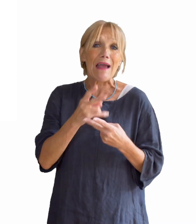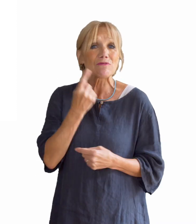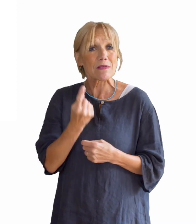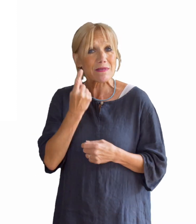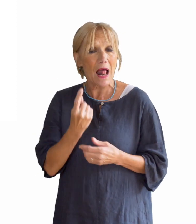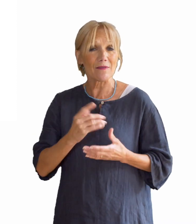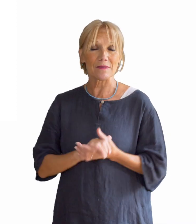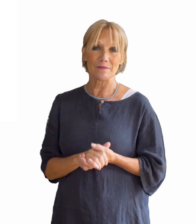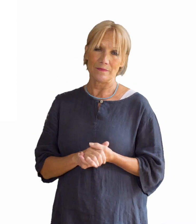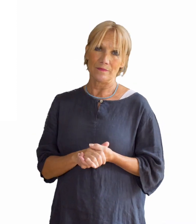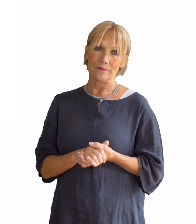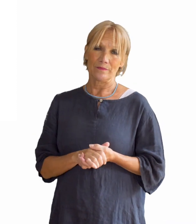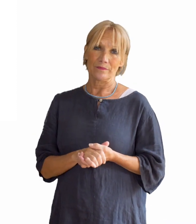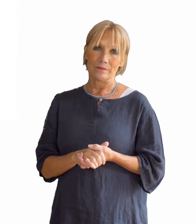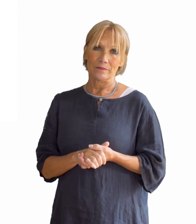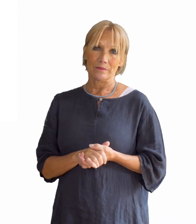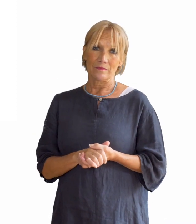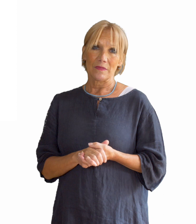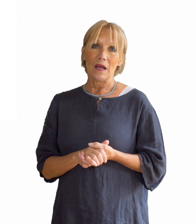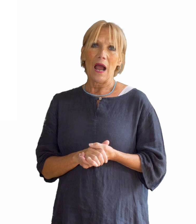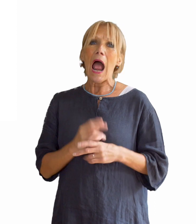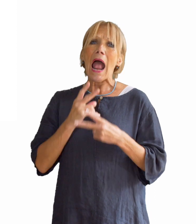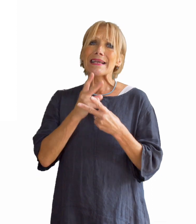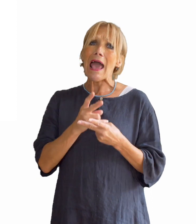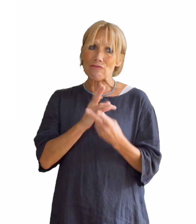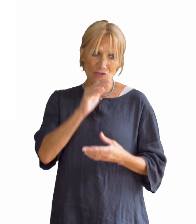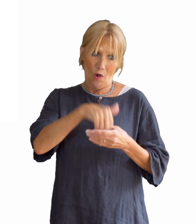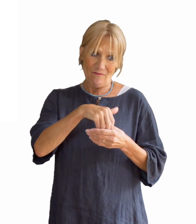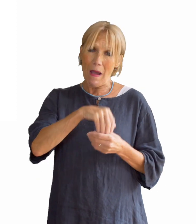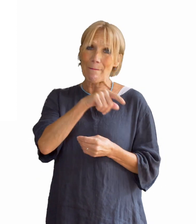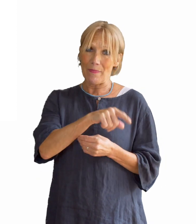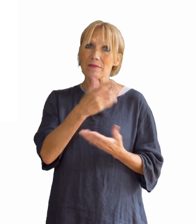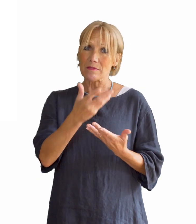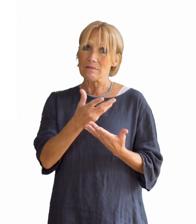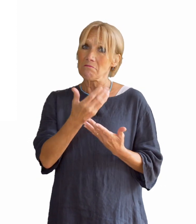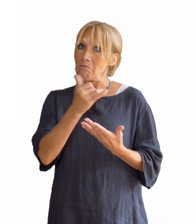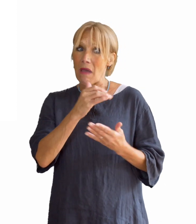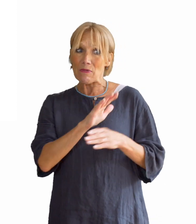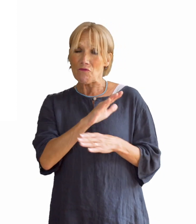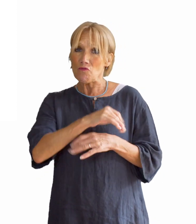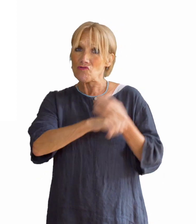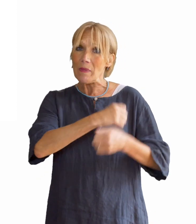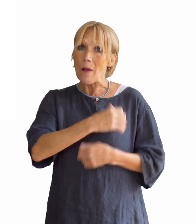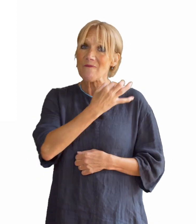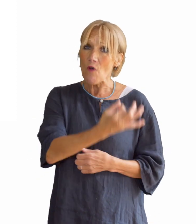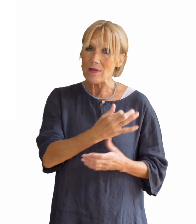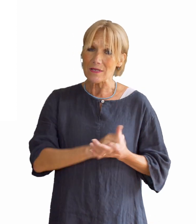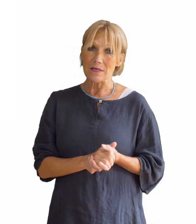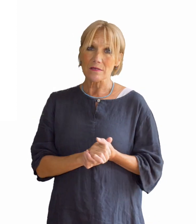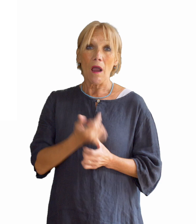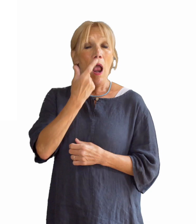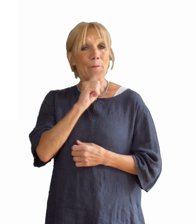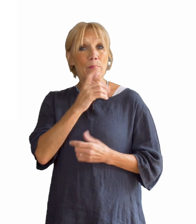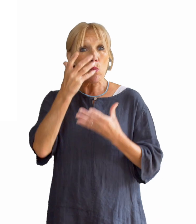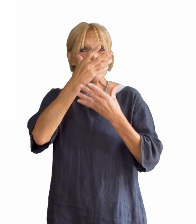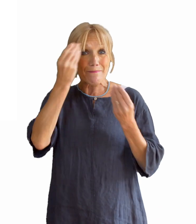friend. Carers of existing or previous members often go on to volunteer. People living with dementia with milder symptoms